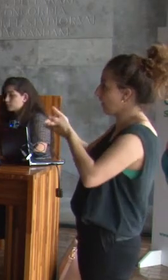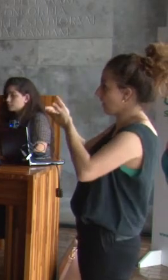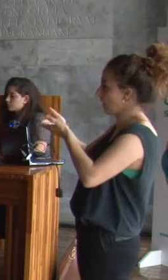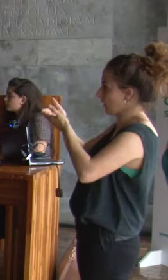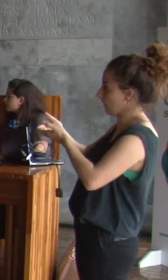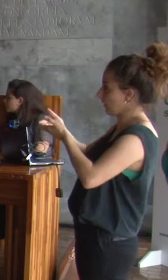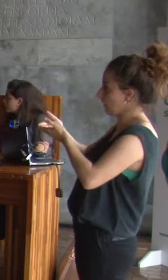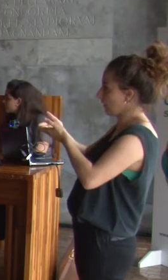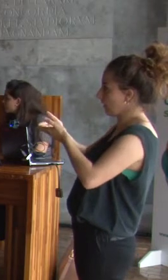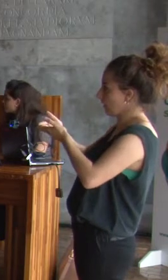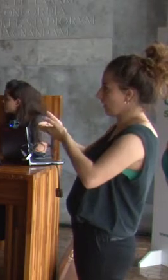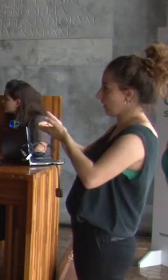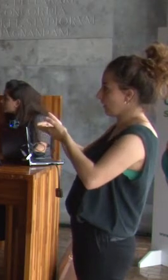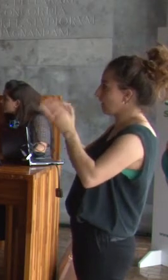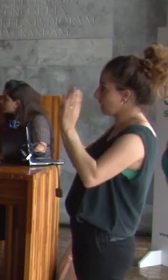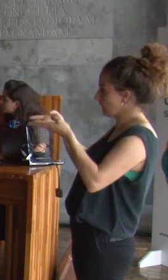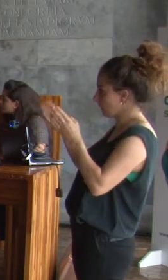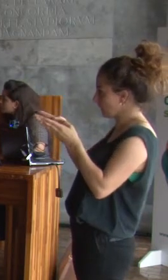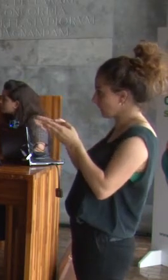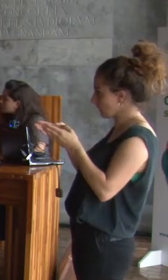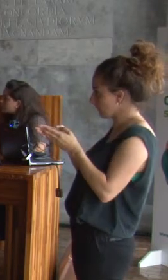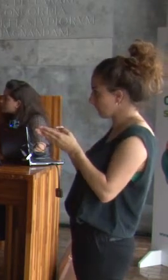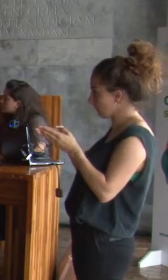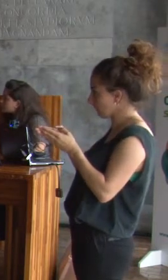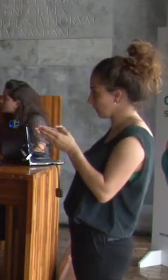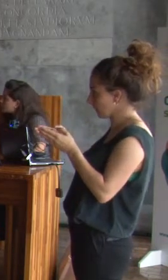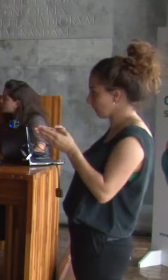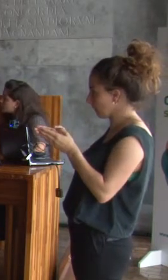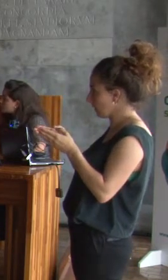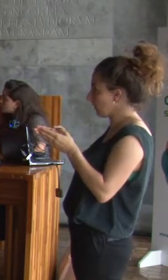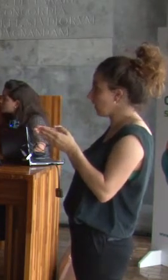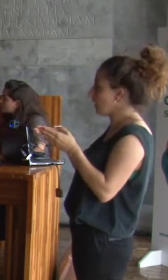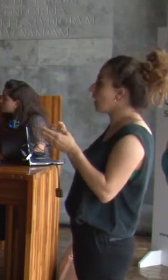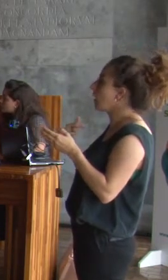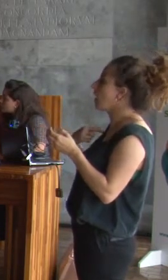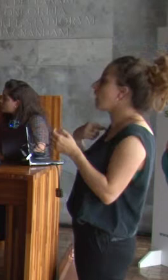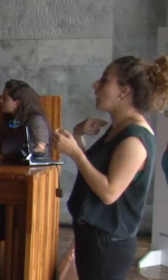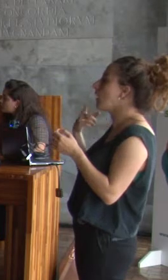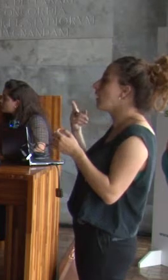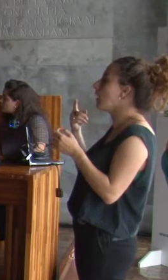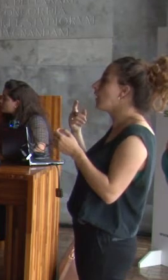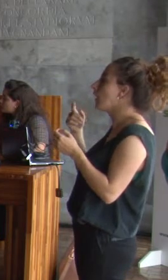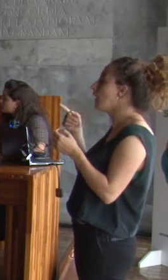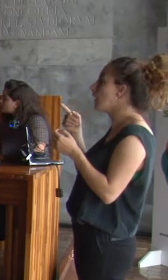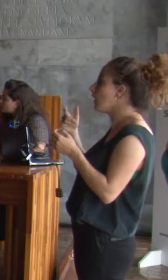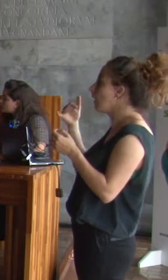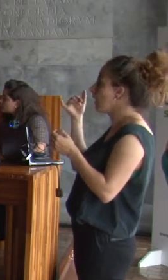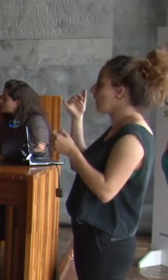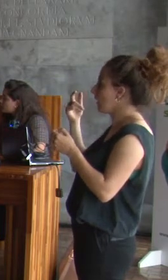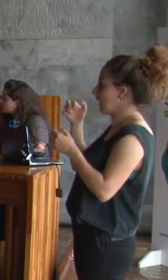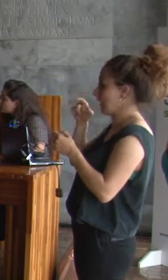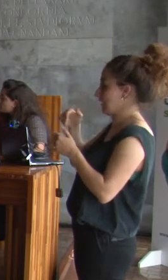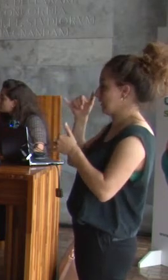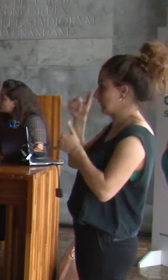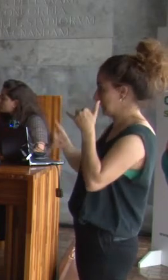the canal. Barcarizzi are dangerous, and I think of them as killer steps, because